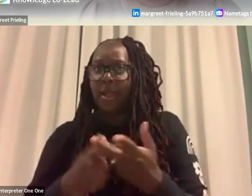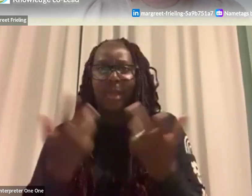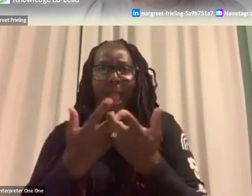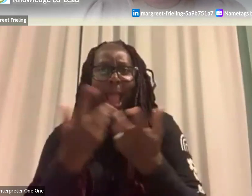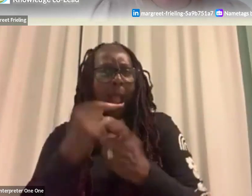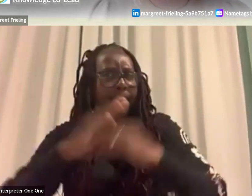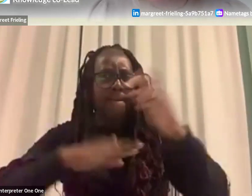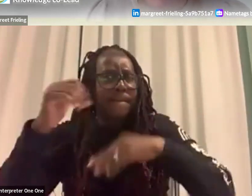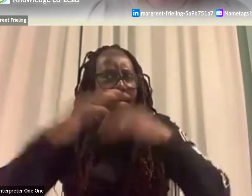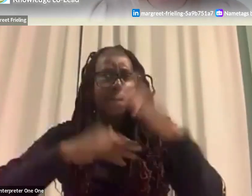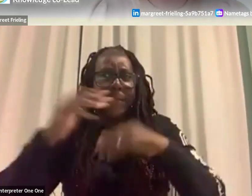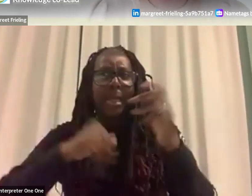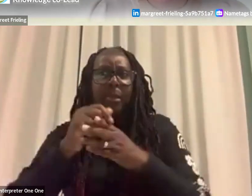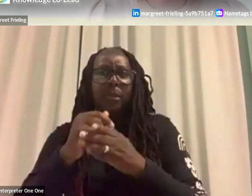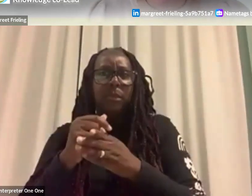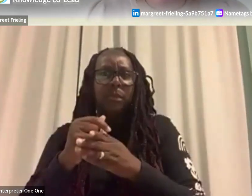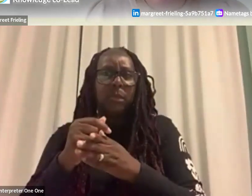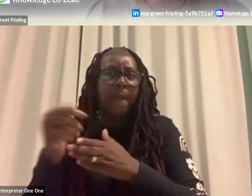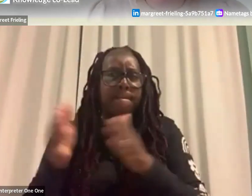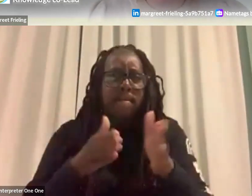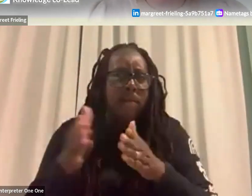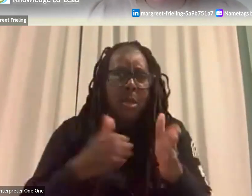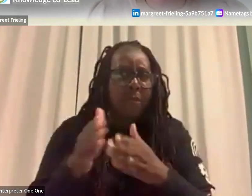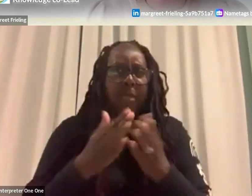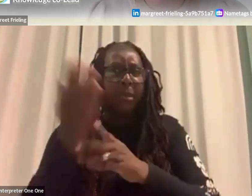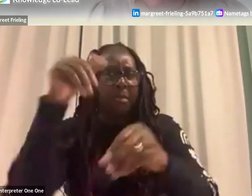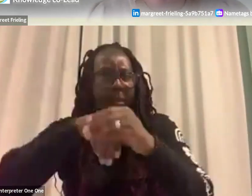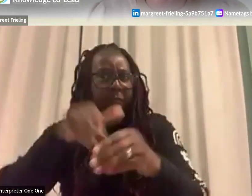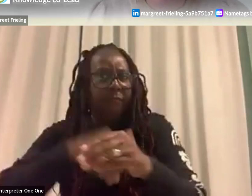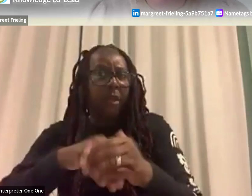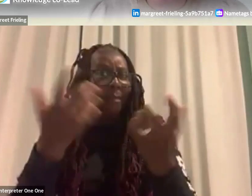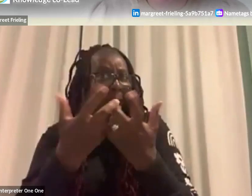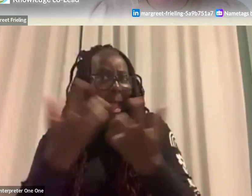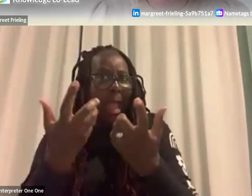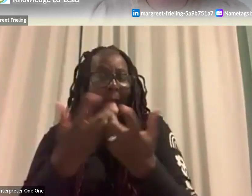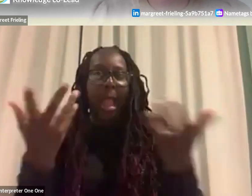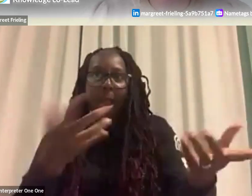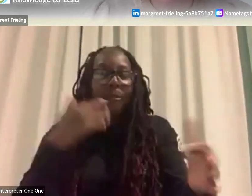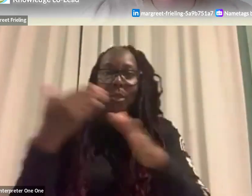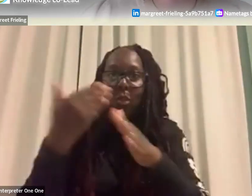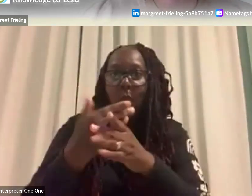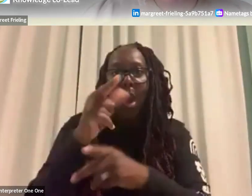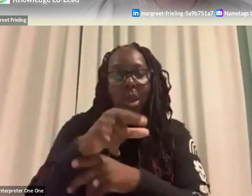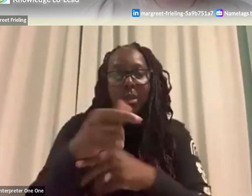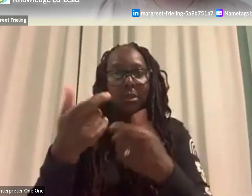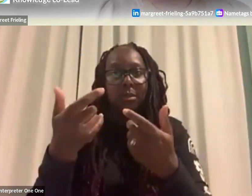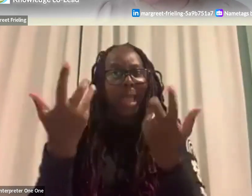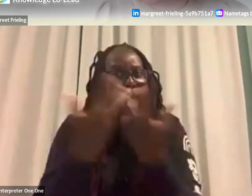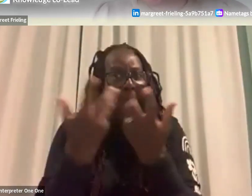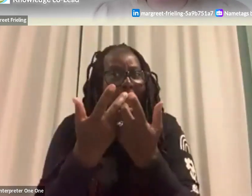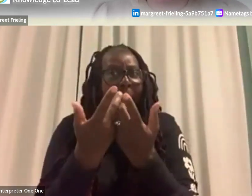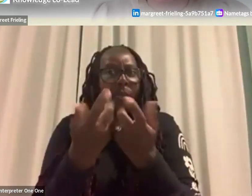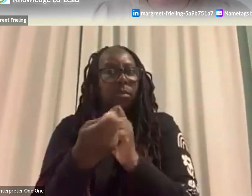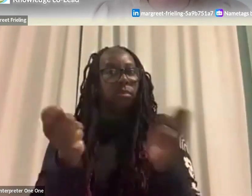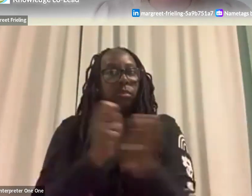well-being economy movement, how to connect pioneers together, and how to really, jointly work towards this change process. And of